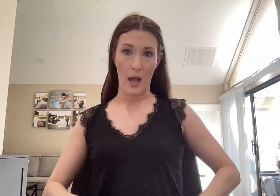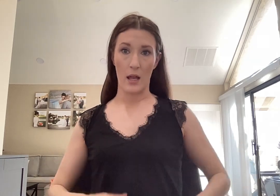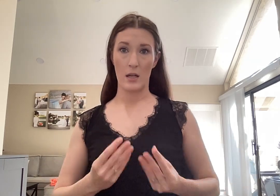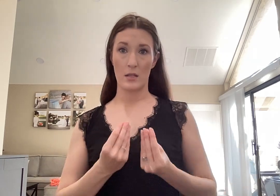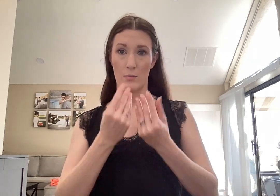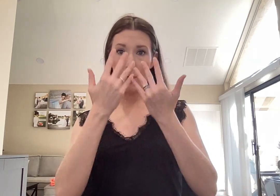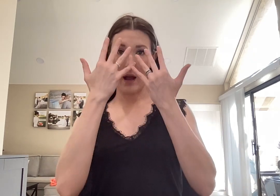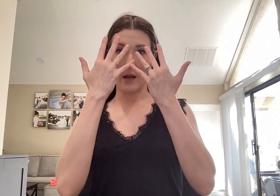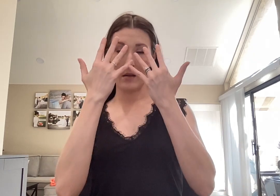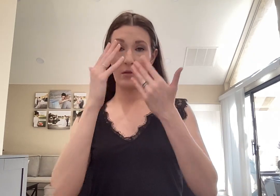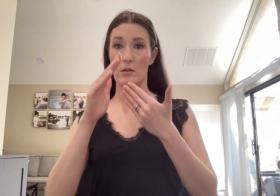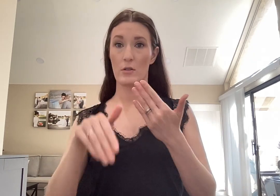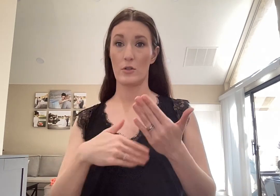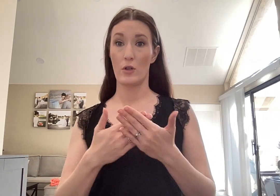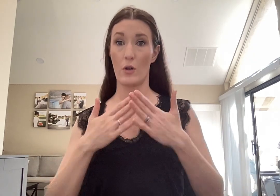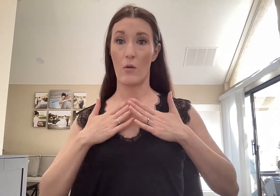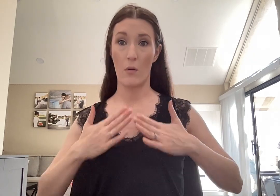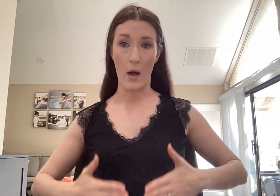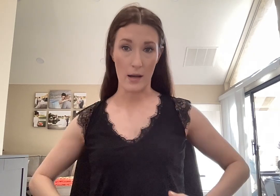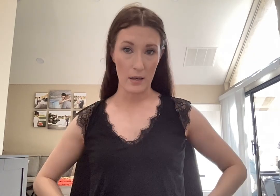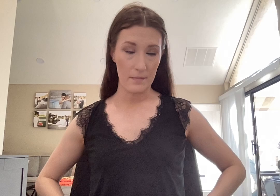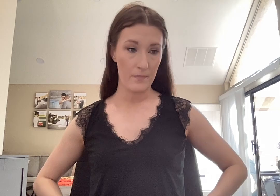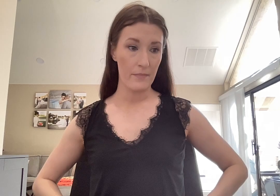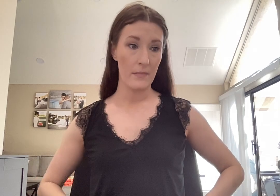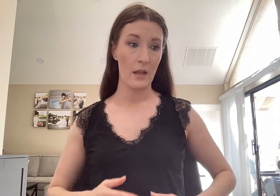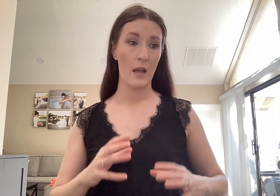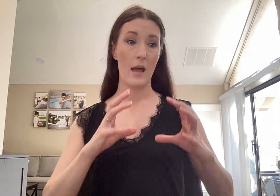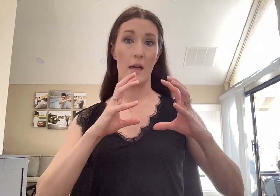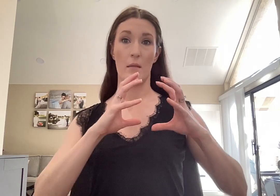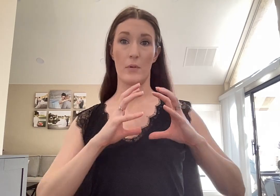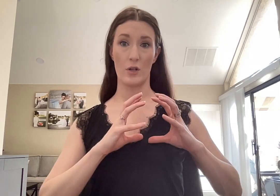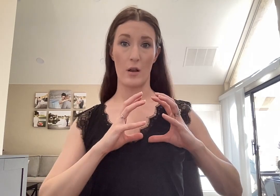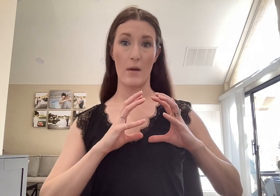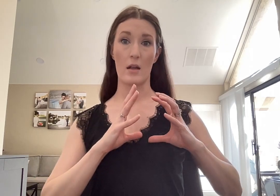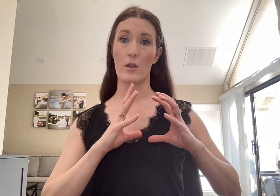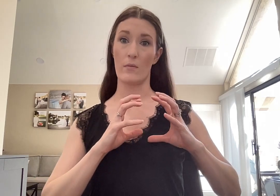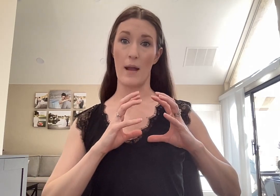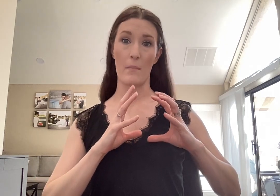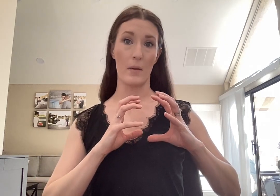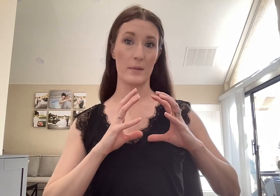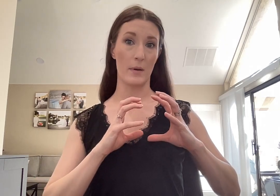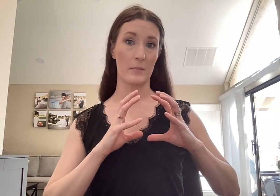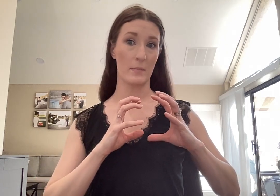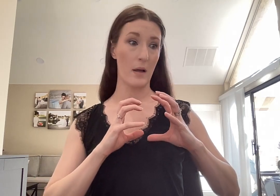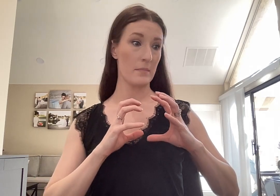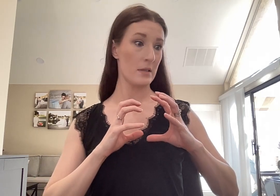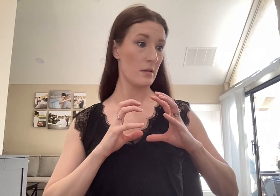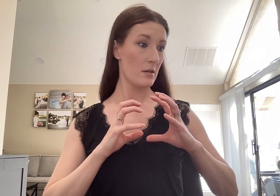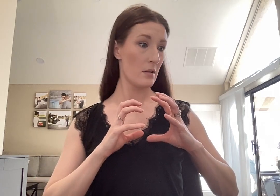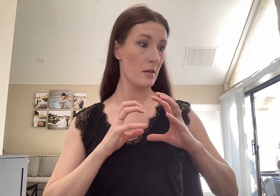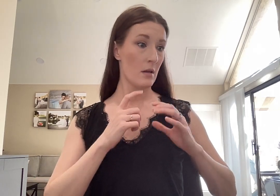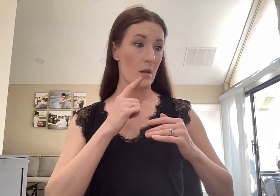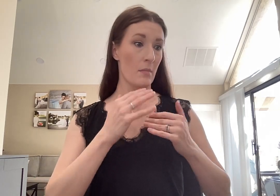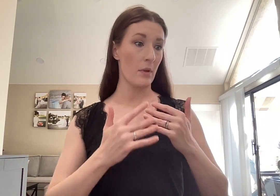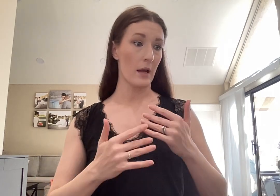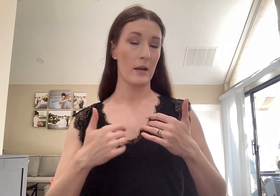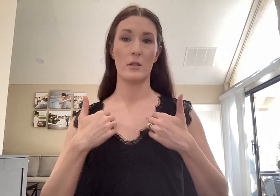spread to your whole body, and then put your heart back. Your right pumps, blood to